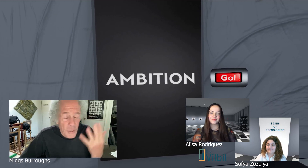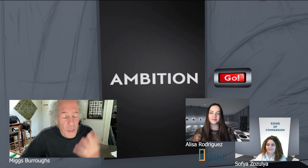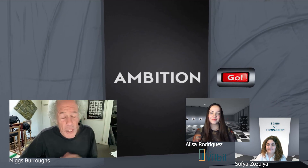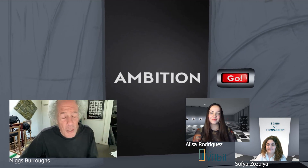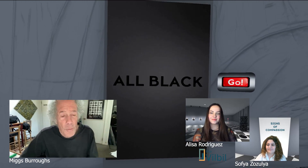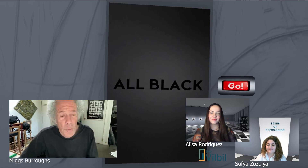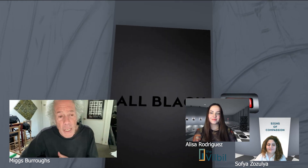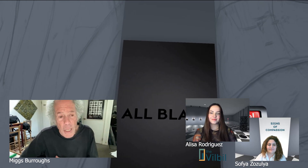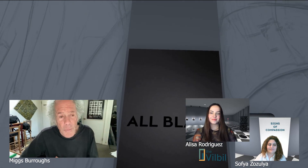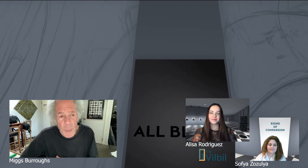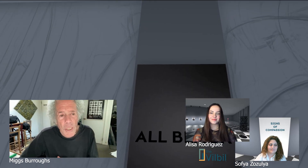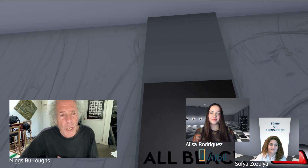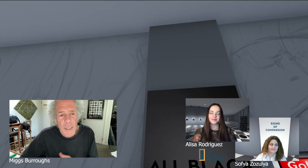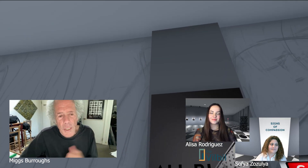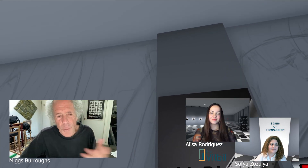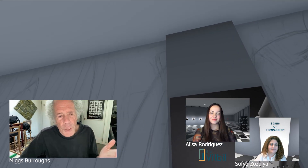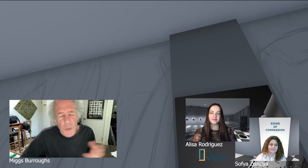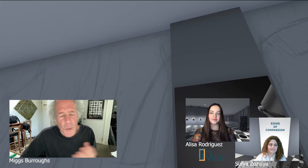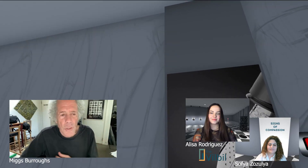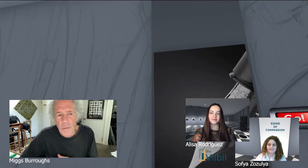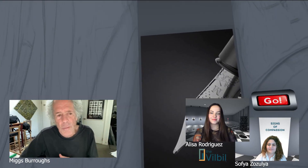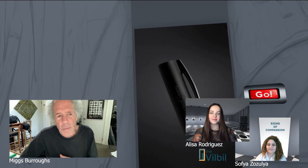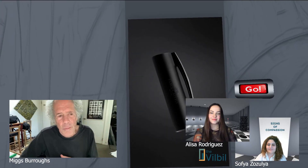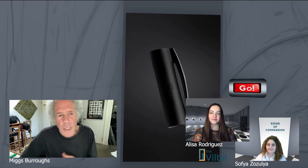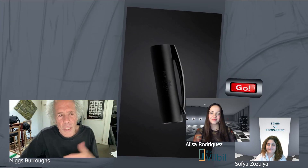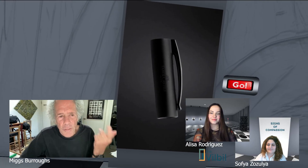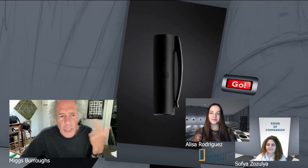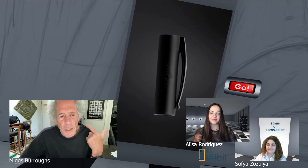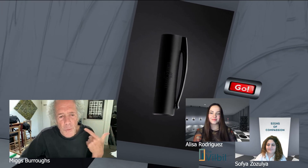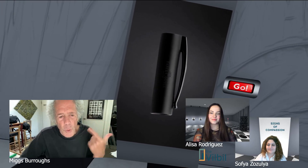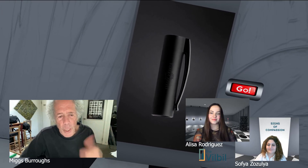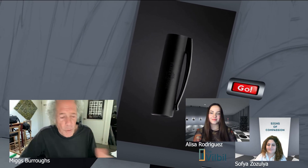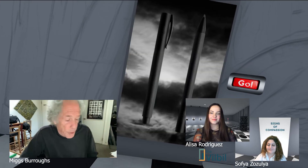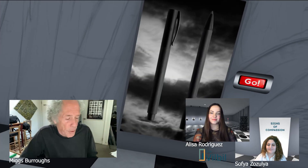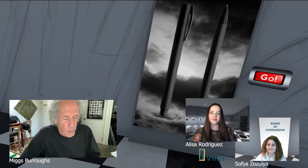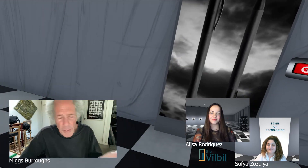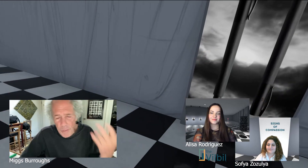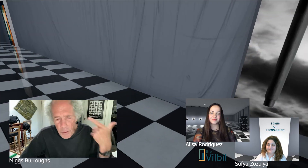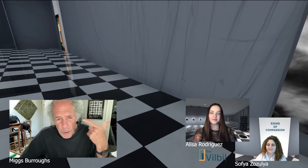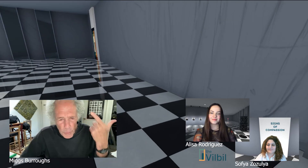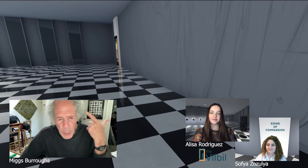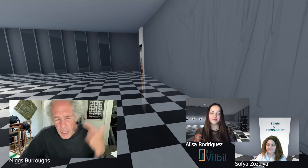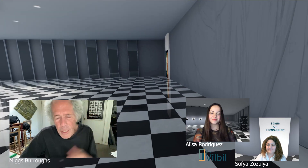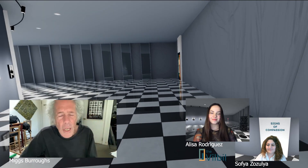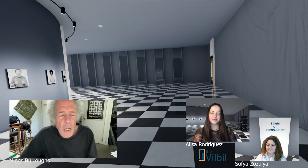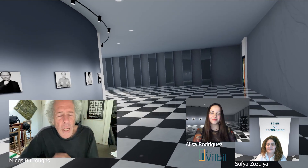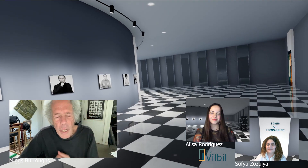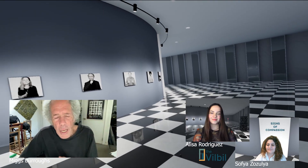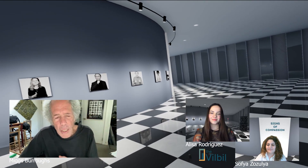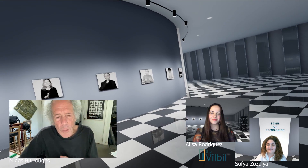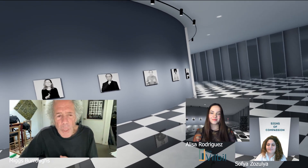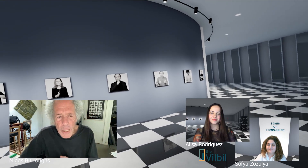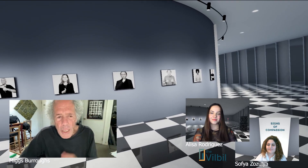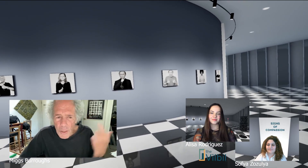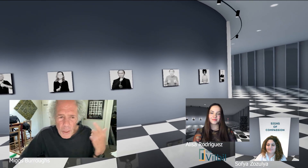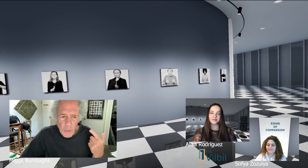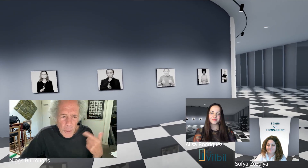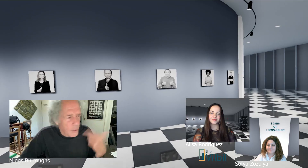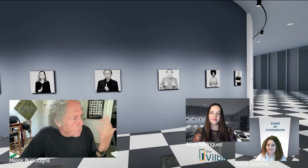things and I go by, I take pictures and again, I file them away, whether they're on my phone or in my head. And someday that's going to, like the